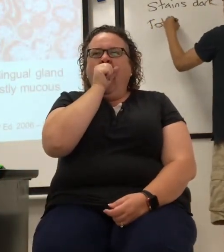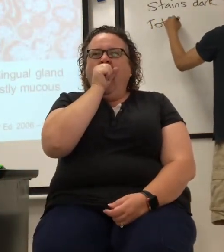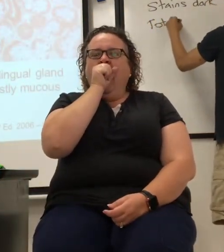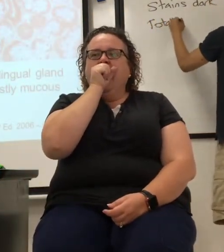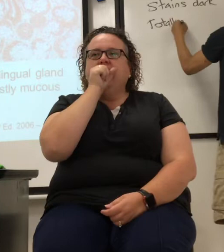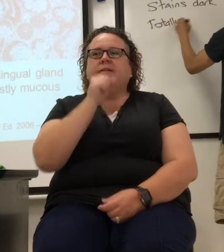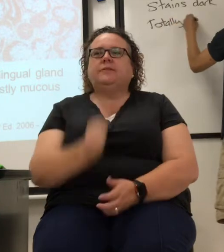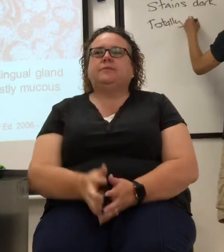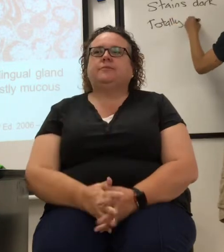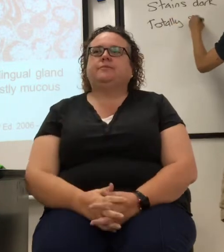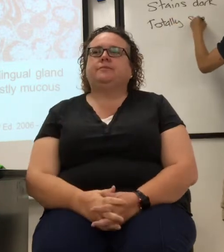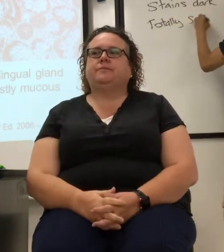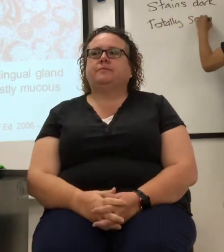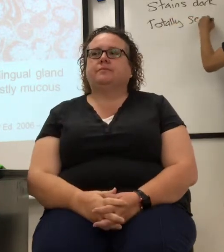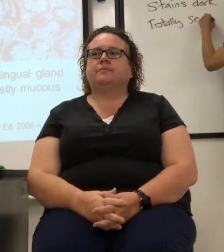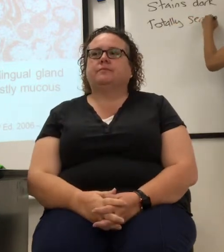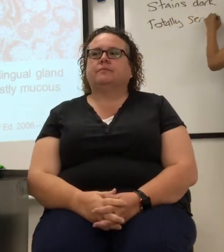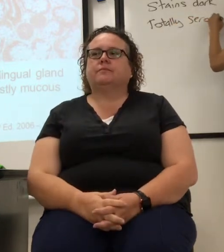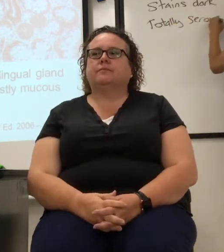totally